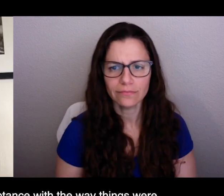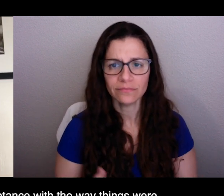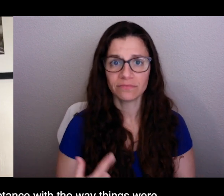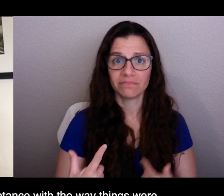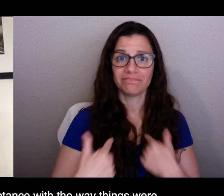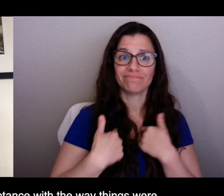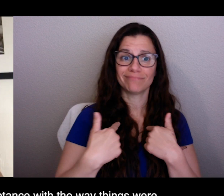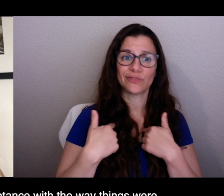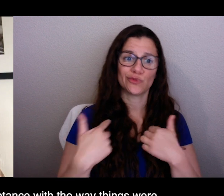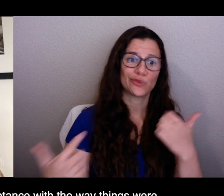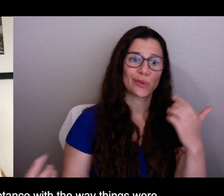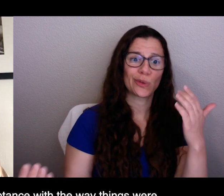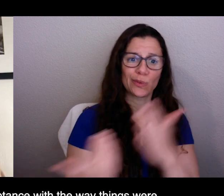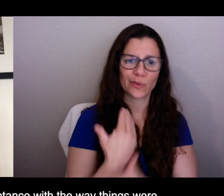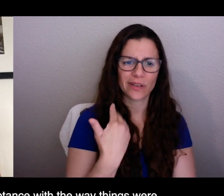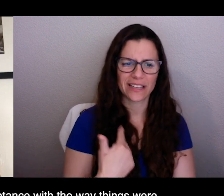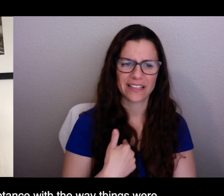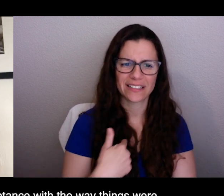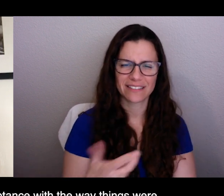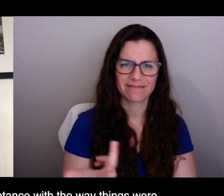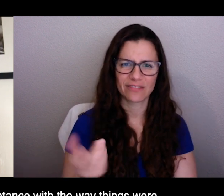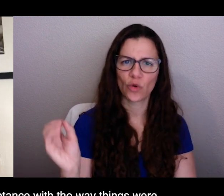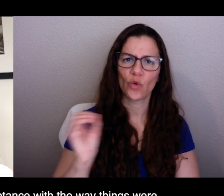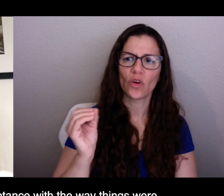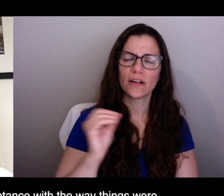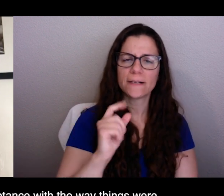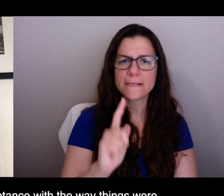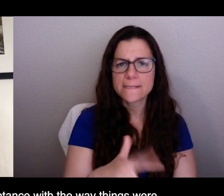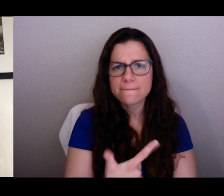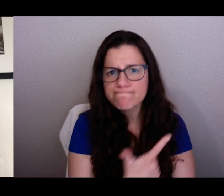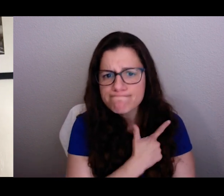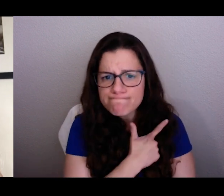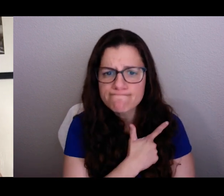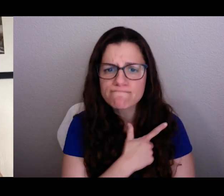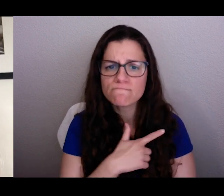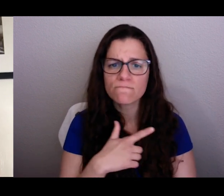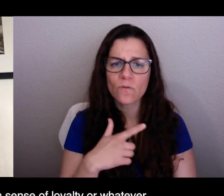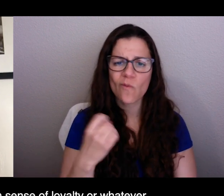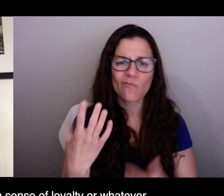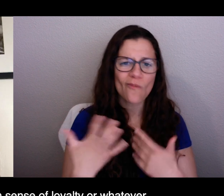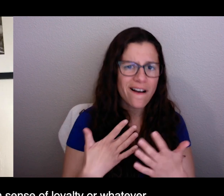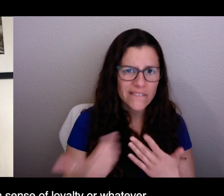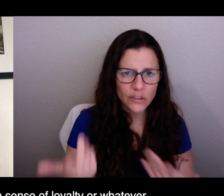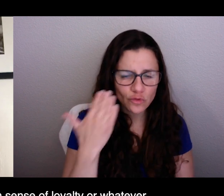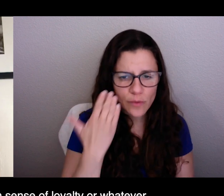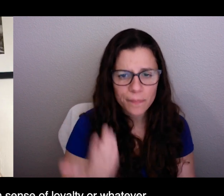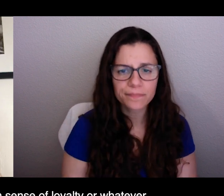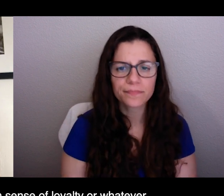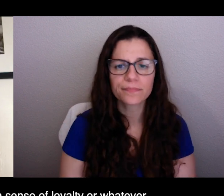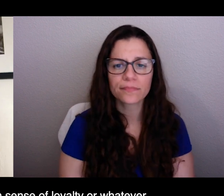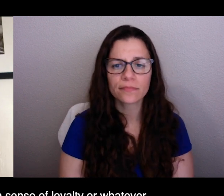and acceptance with the way things were being done, that I, who was, brand new, had none of